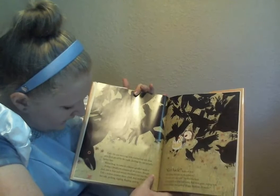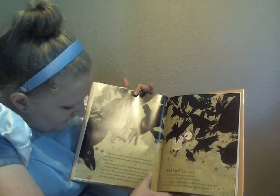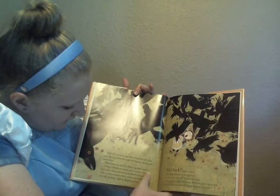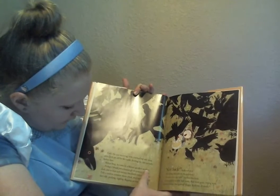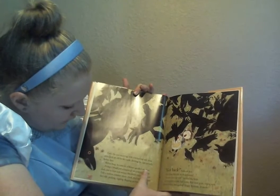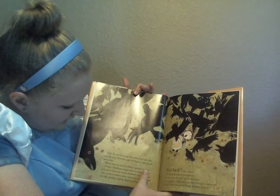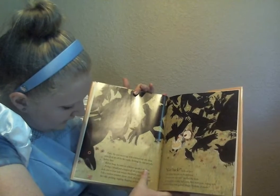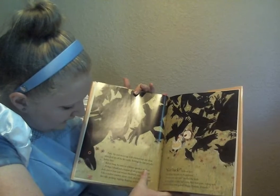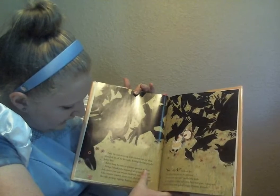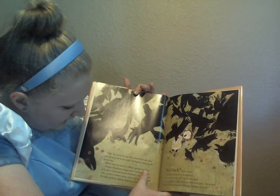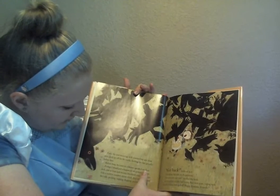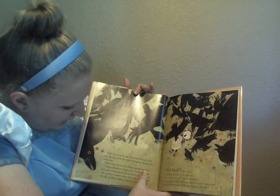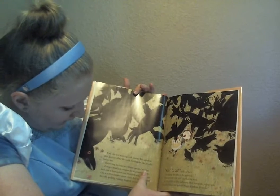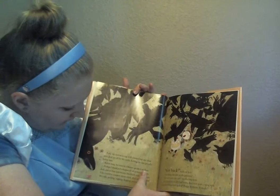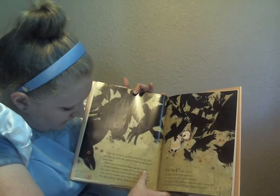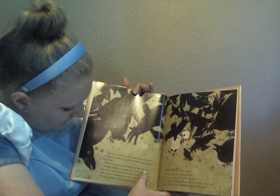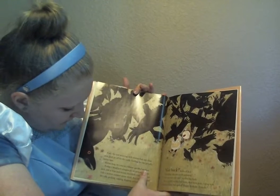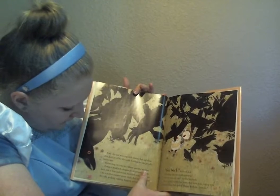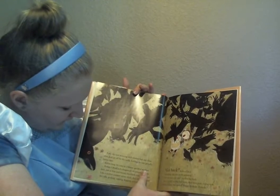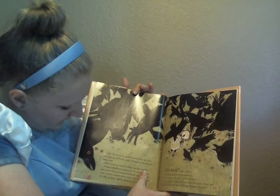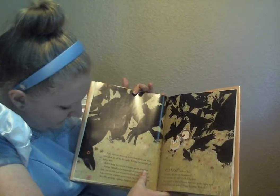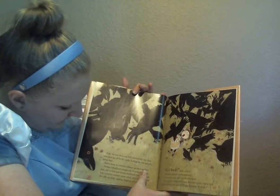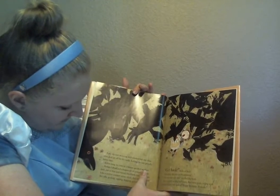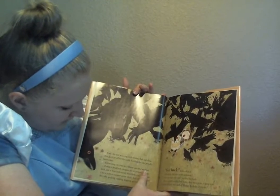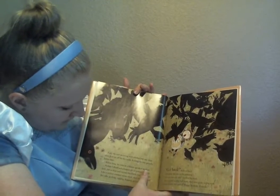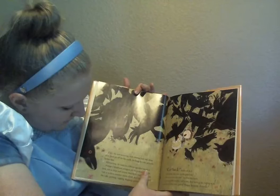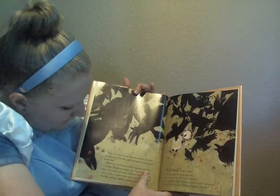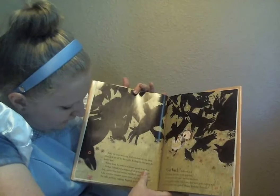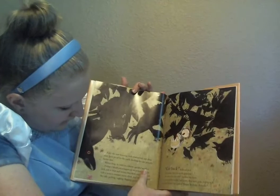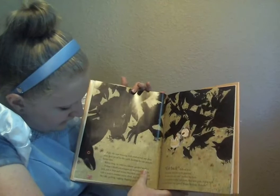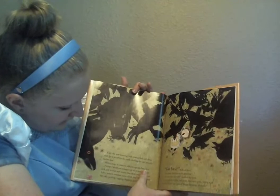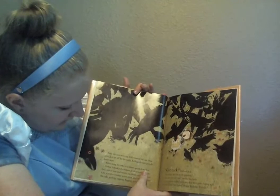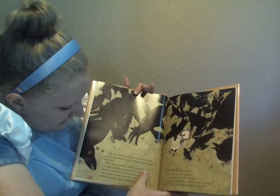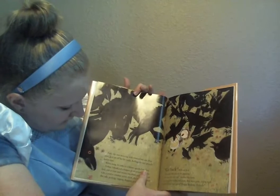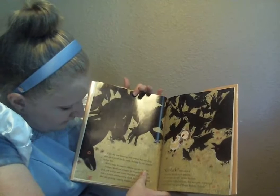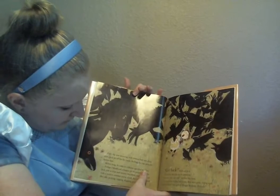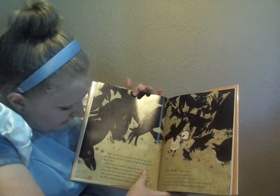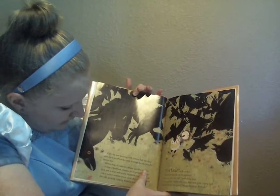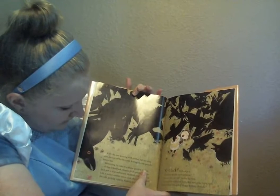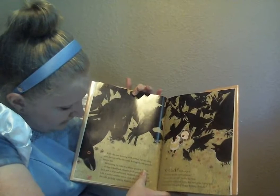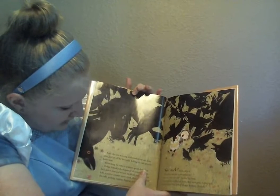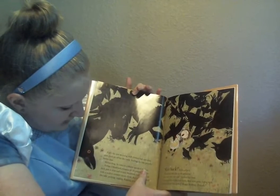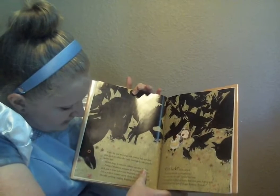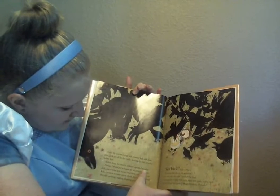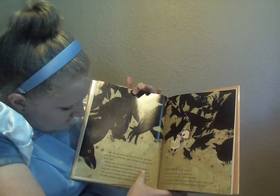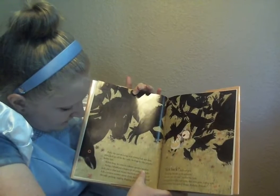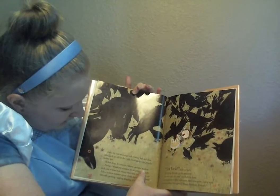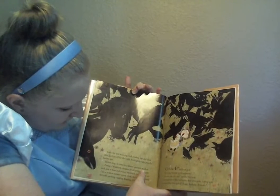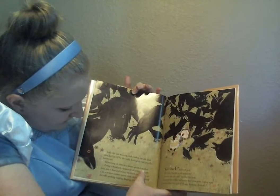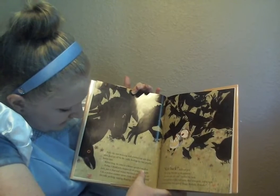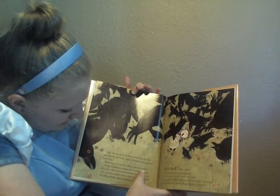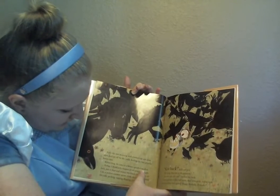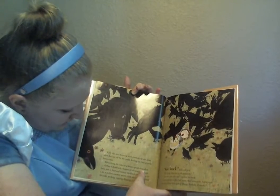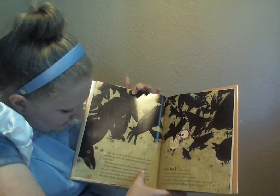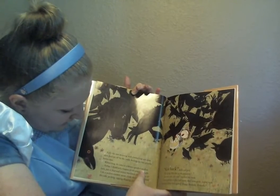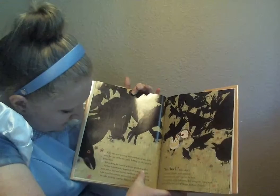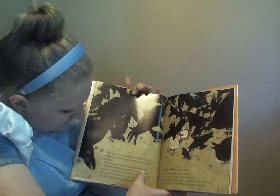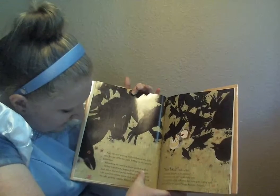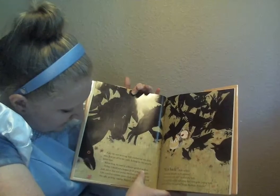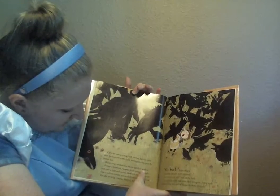castle, holding the cake proudly before him. Before long, he came to a bloom-speckled meadow. Perhaps I